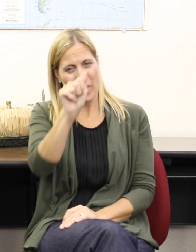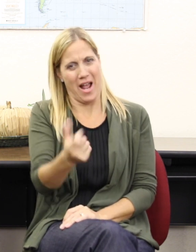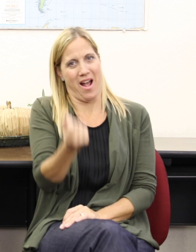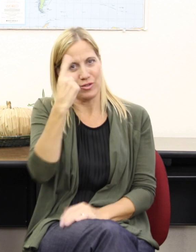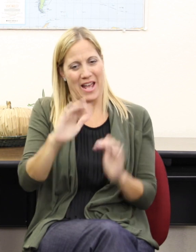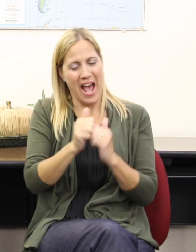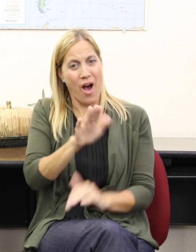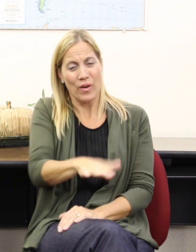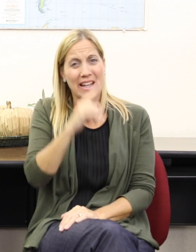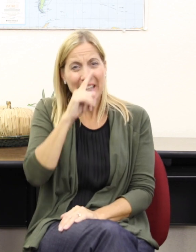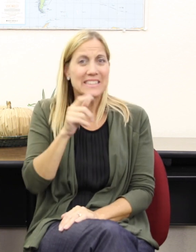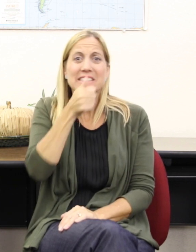suffer on a regular school.